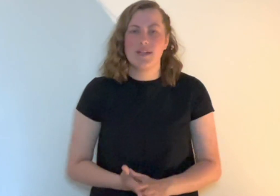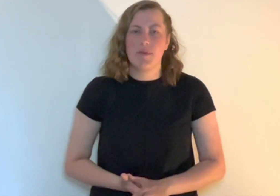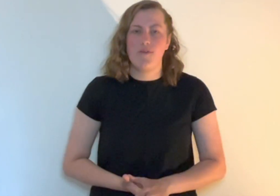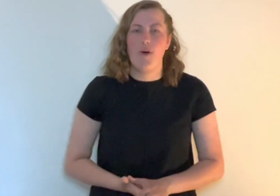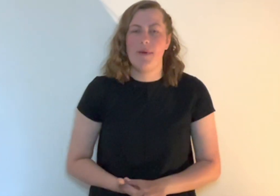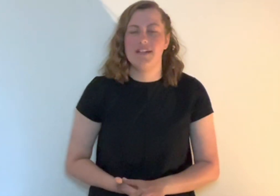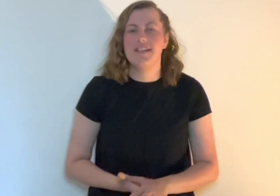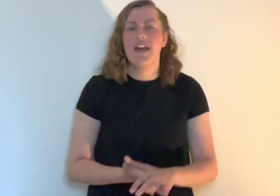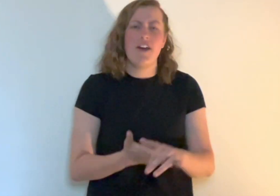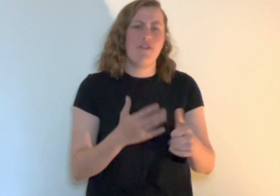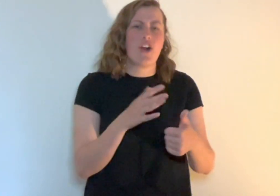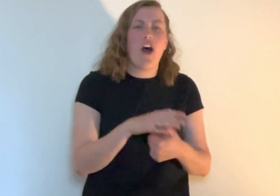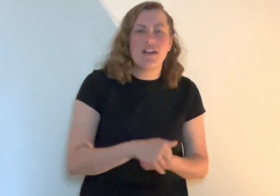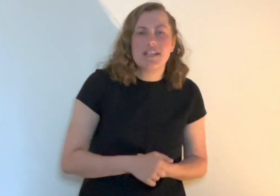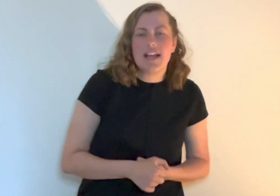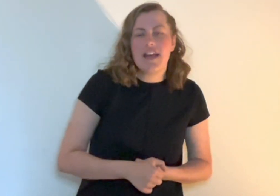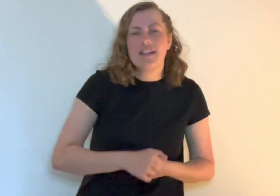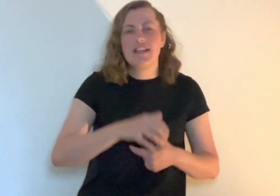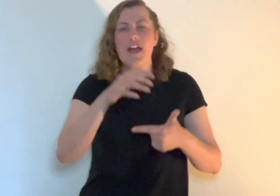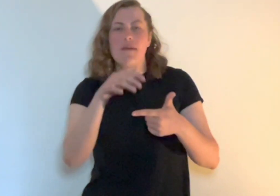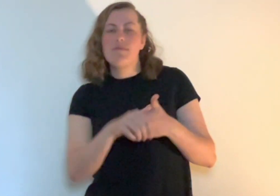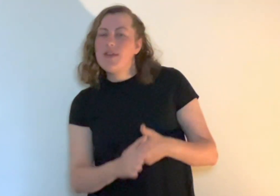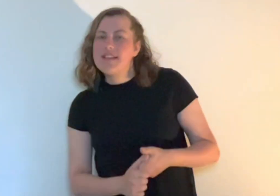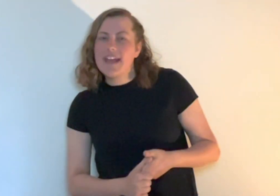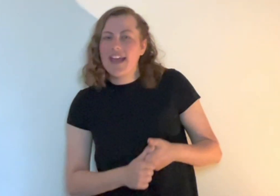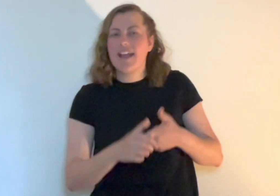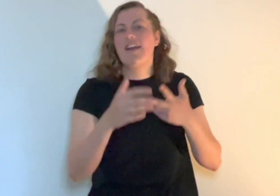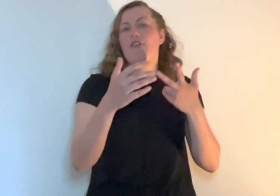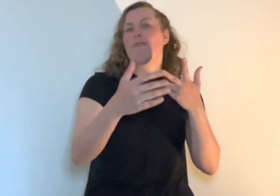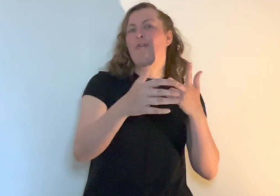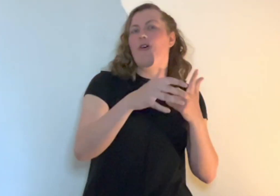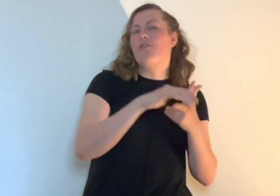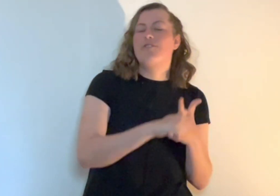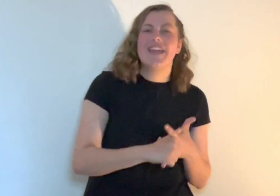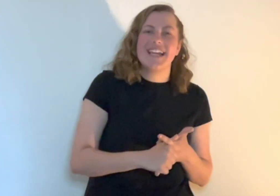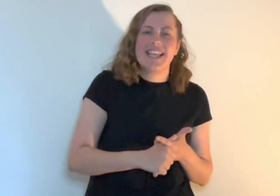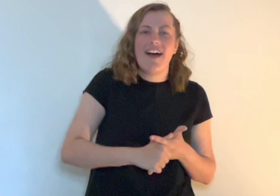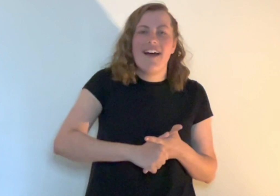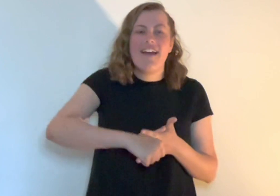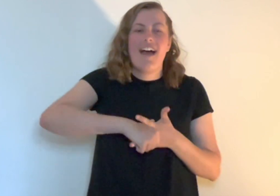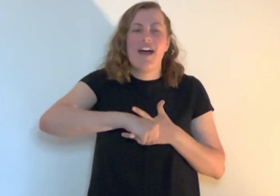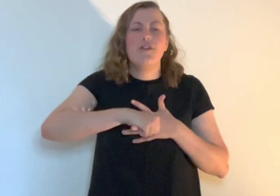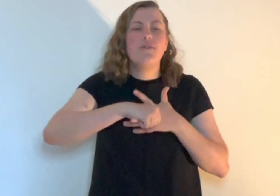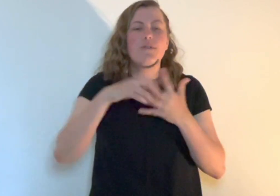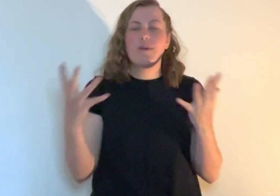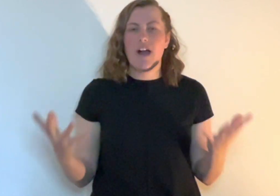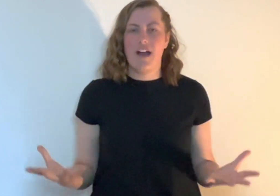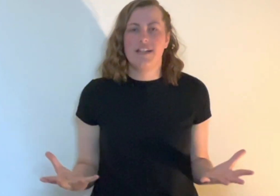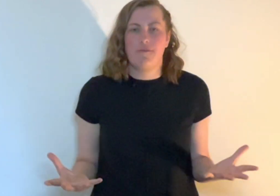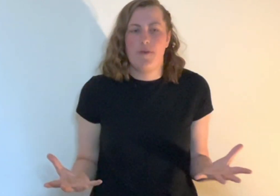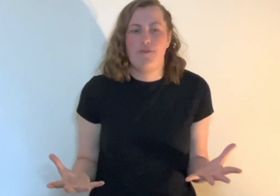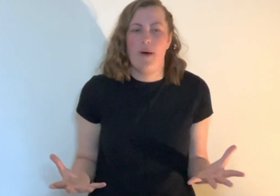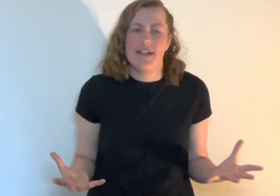performance for concerts music for theater and all kinds of performance